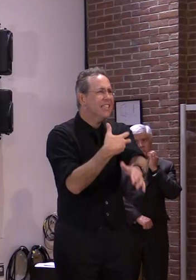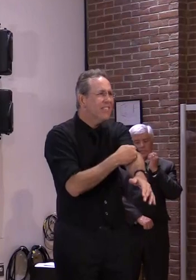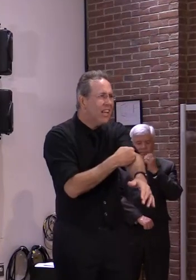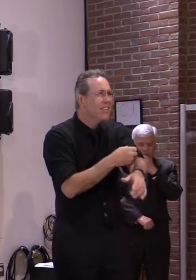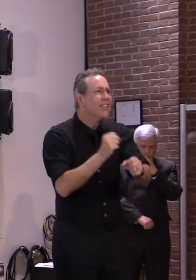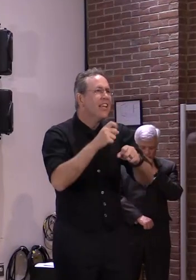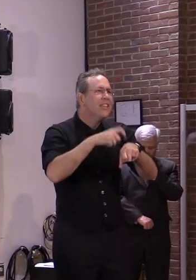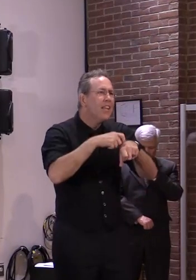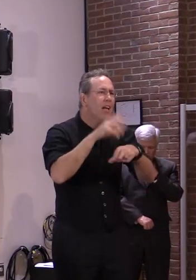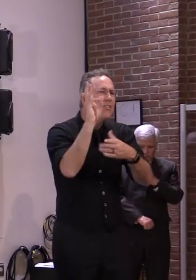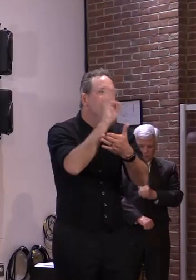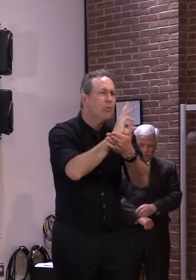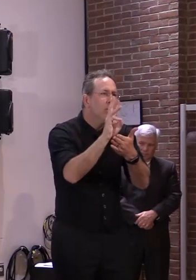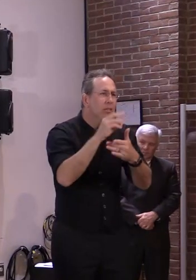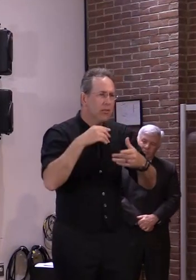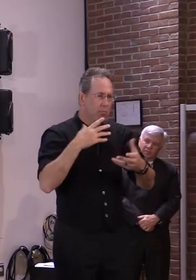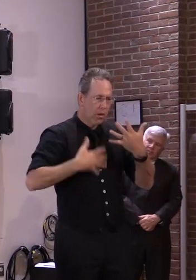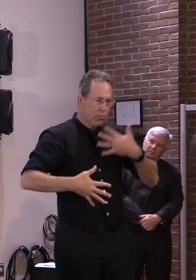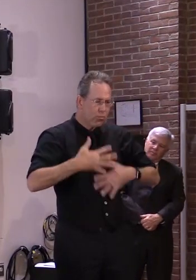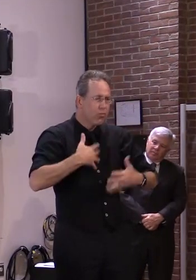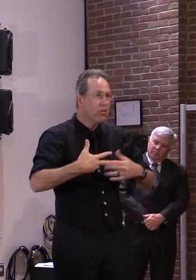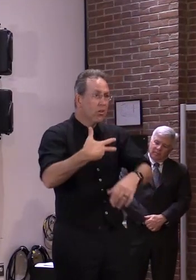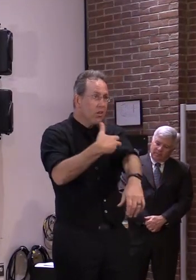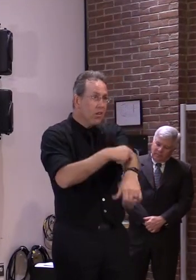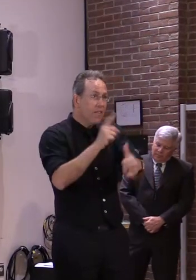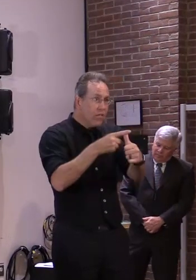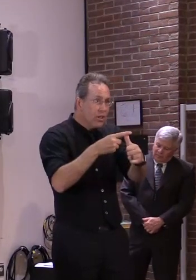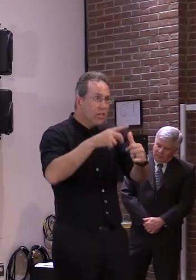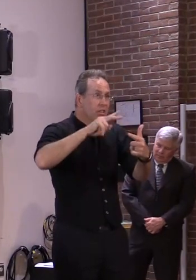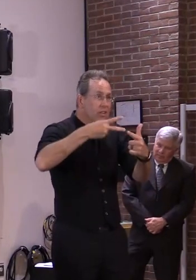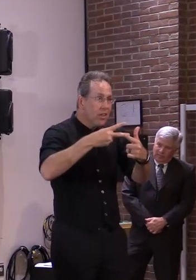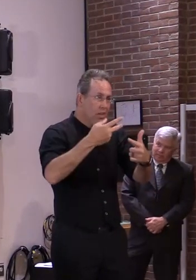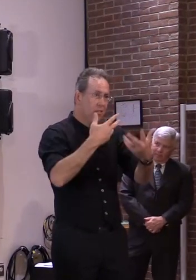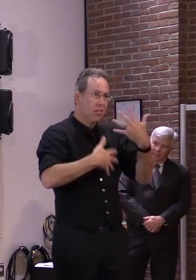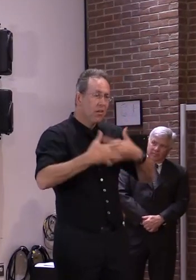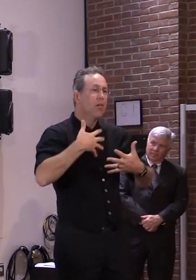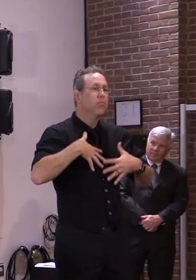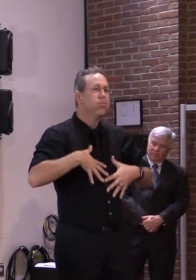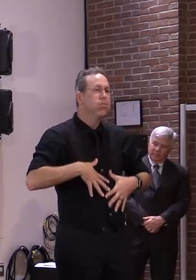too late, this is perfect timing, and we encourage that.